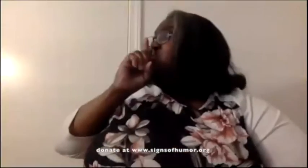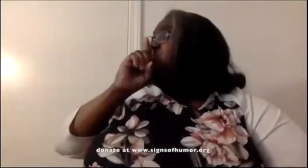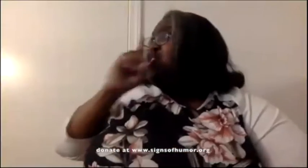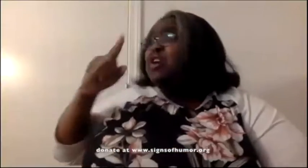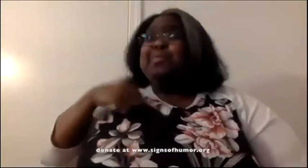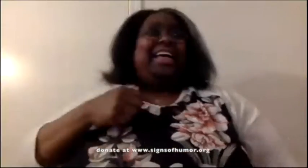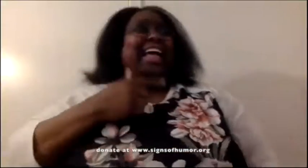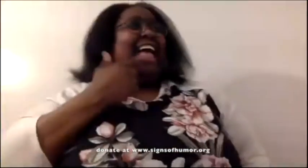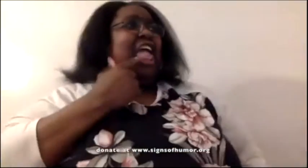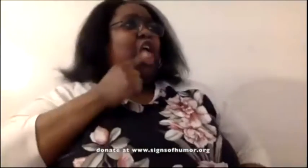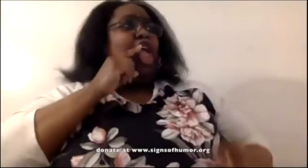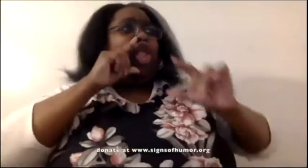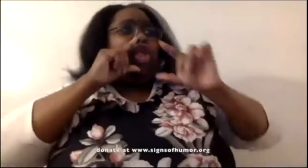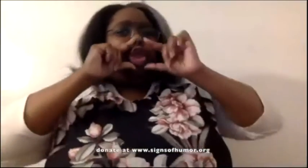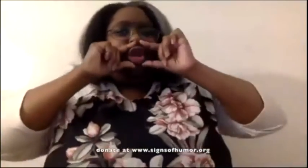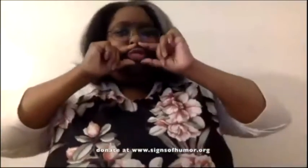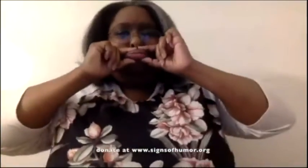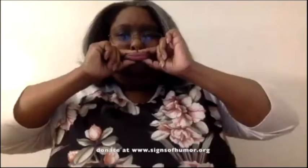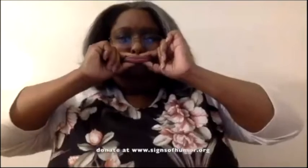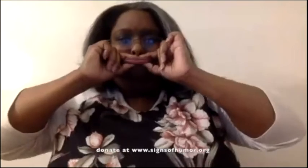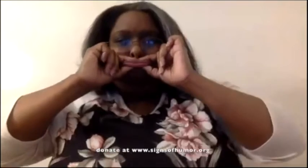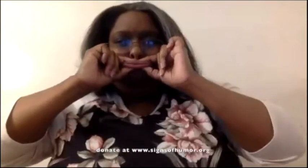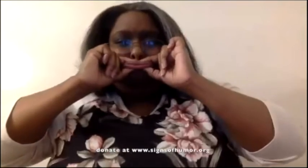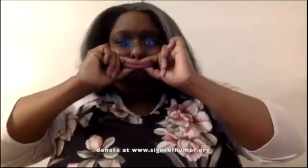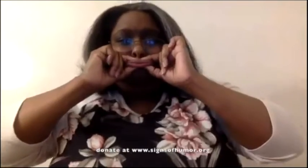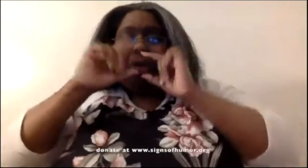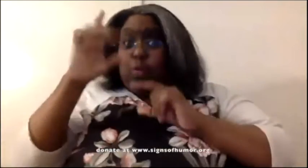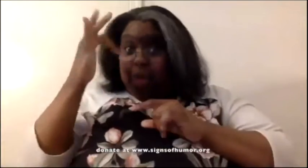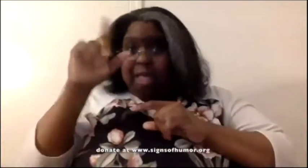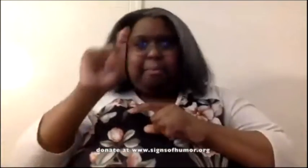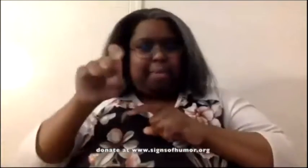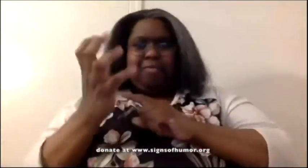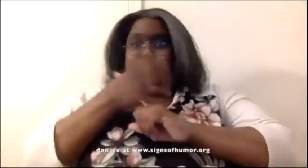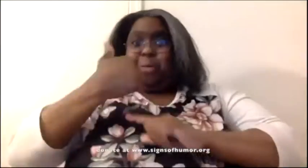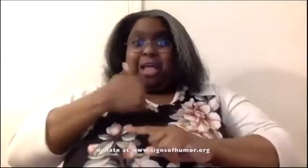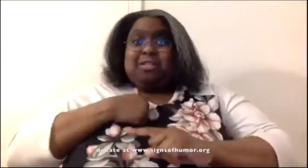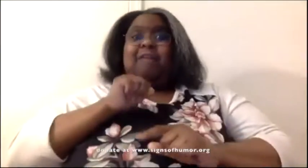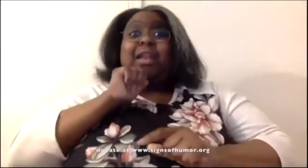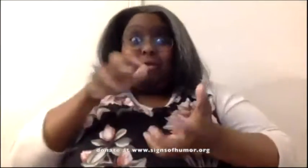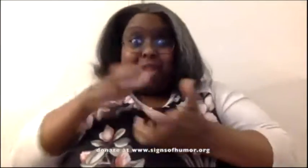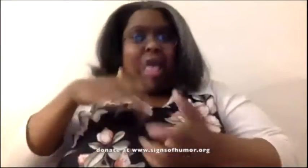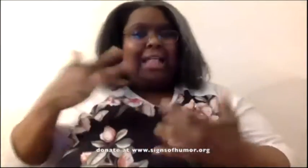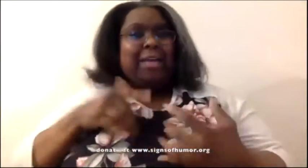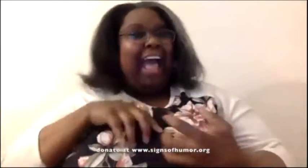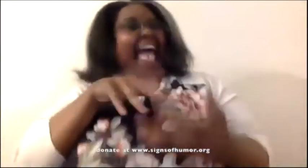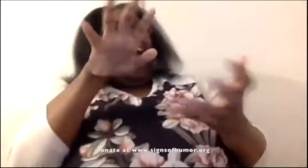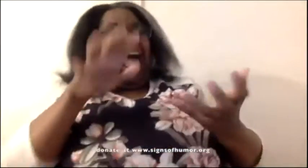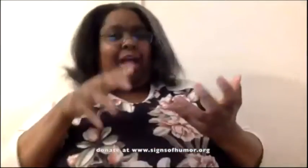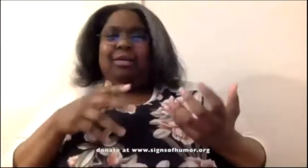what? I started to laugh, and Dad's like, shh, don't say anything. I literally had to pierce my lips tight because if I laughed,